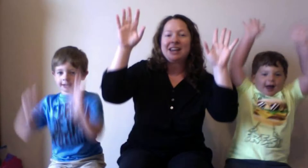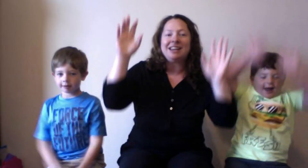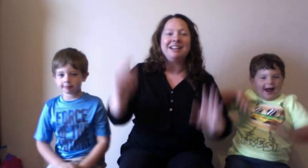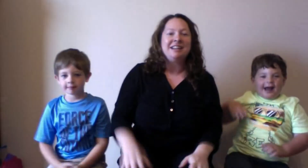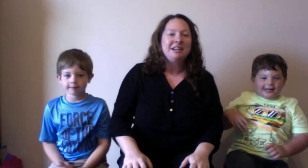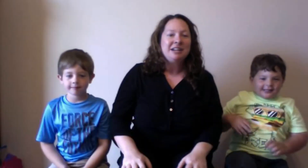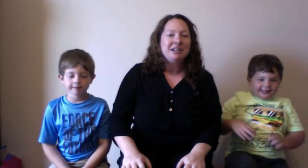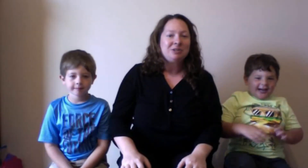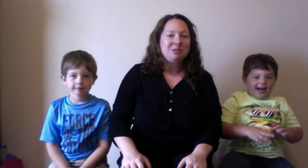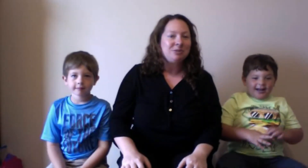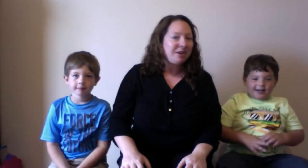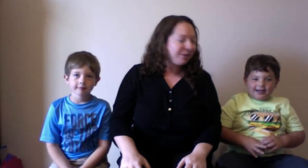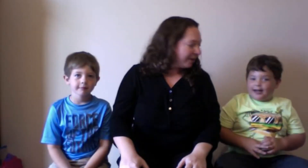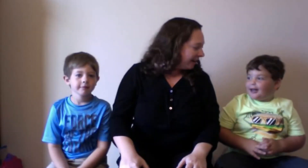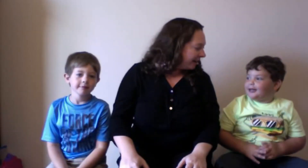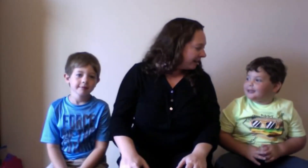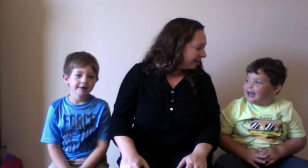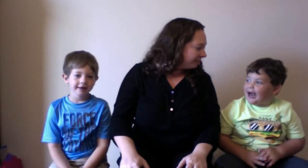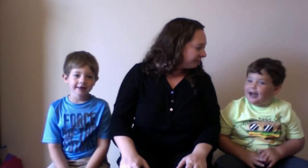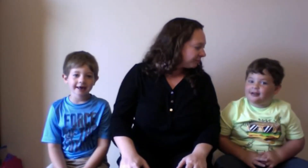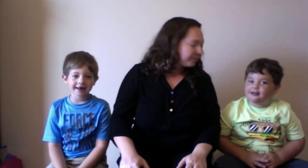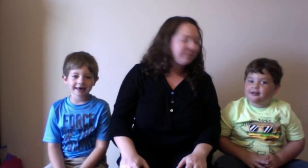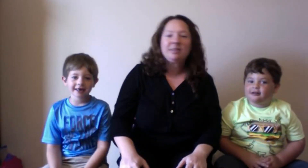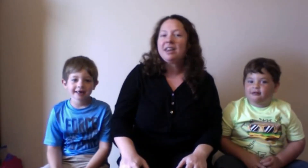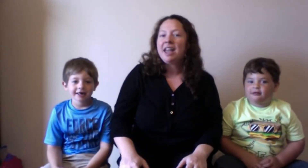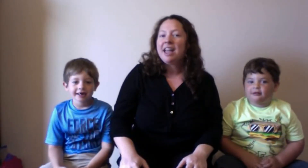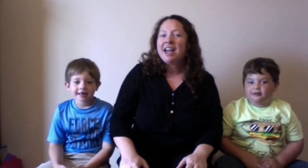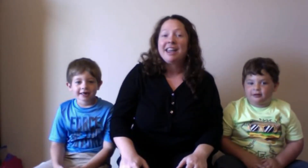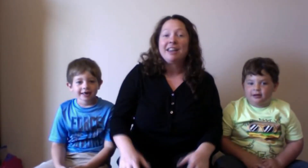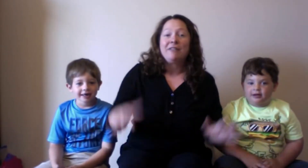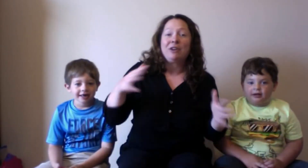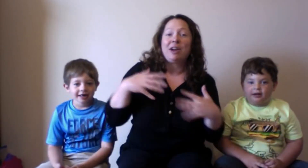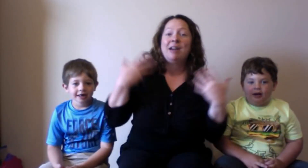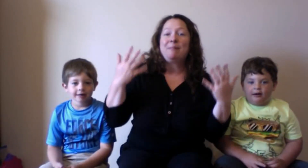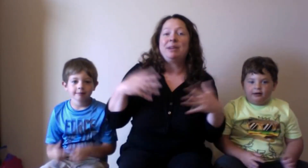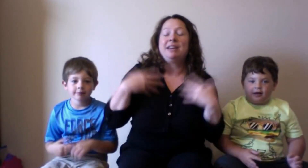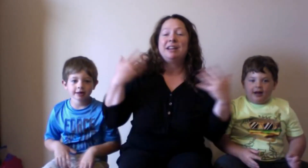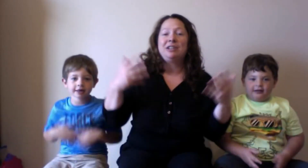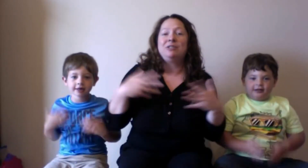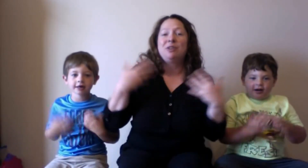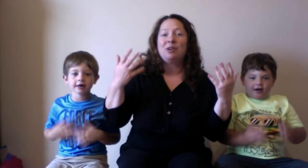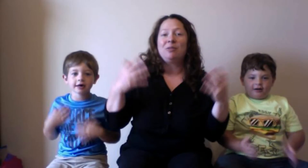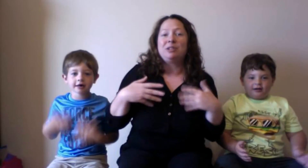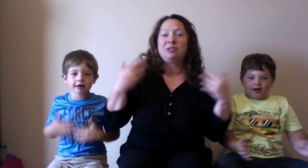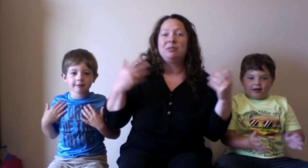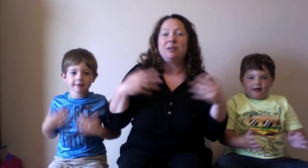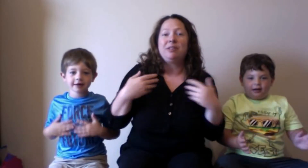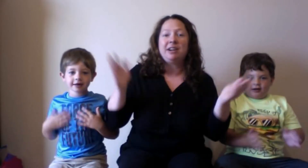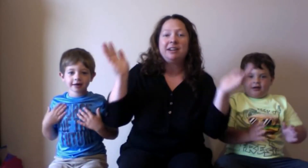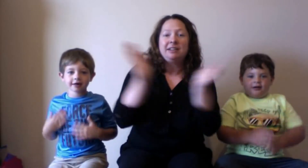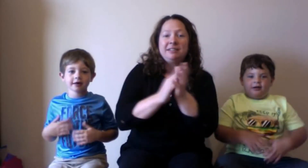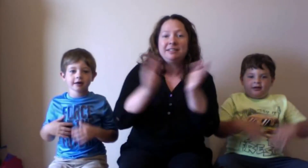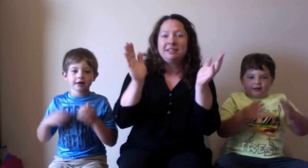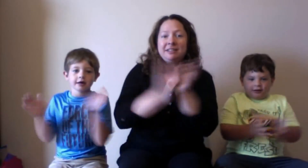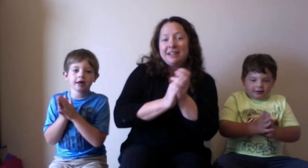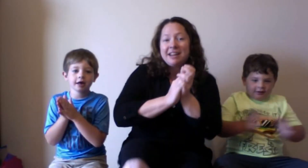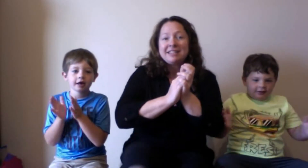Should we do all three? Yeah. If you're happy and you know it, do all three. Stop!